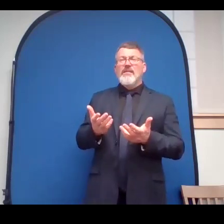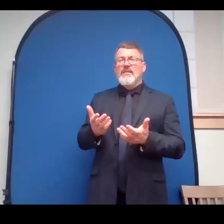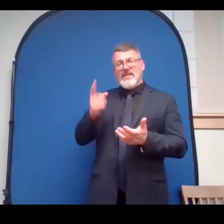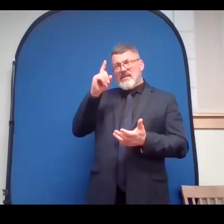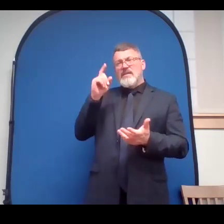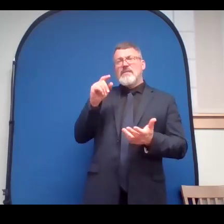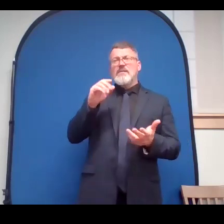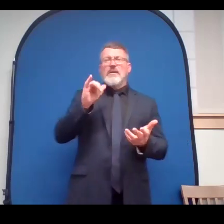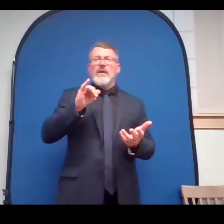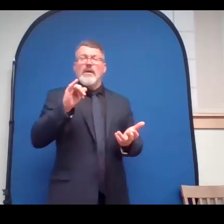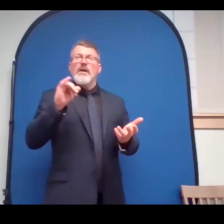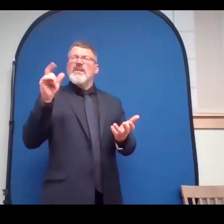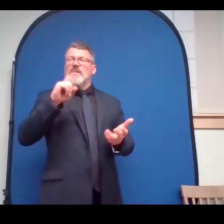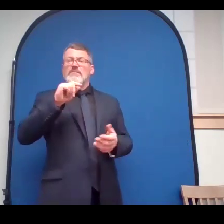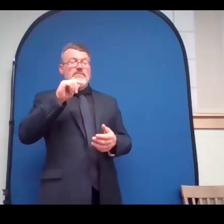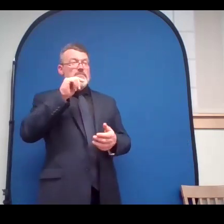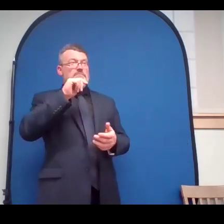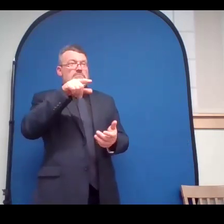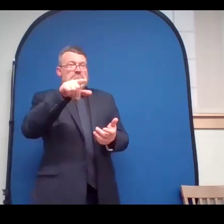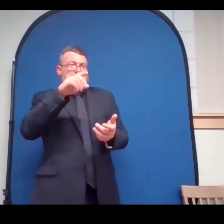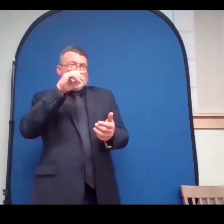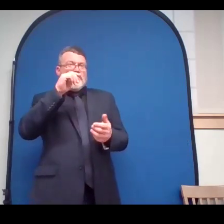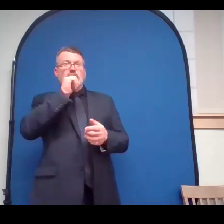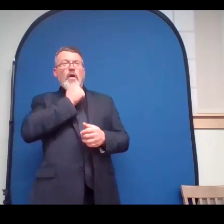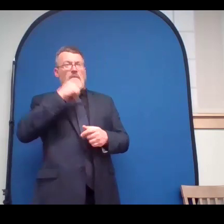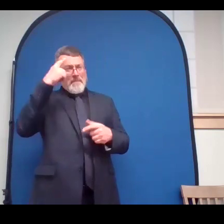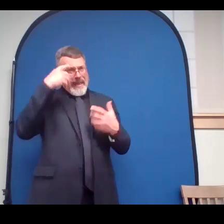done to obtain him help at that point.